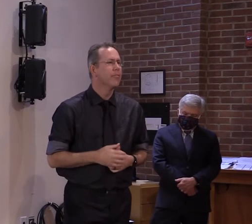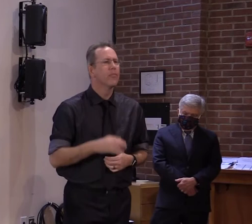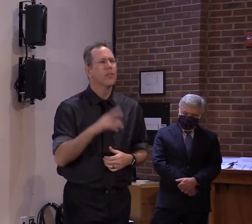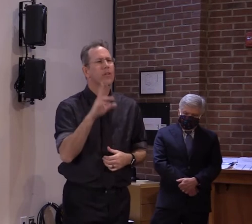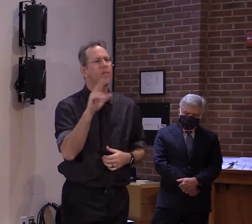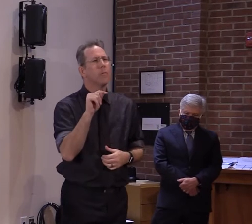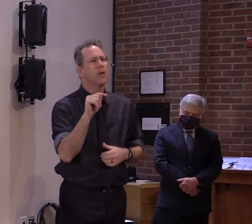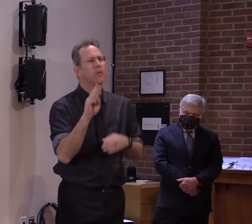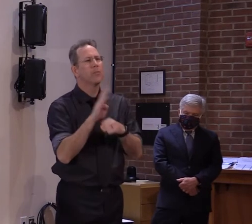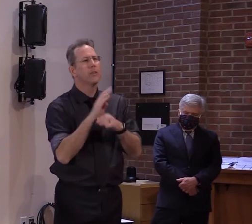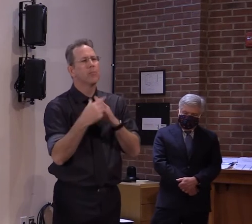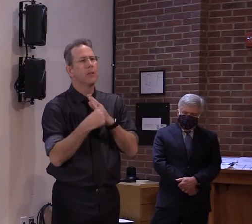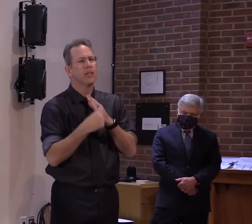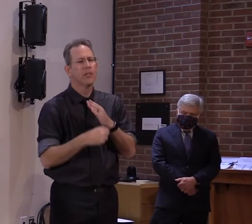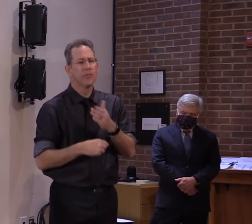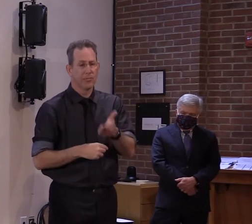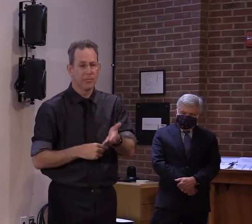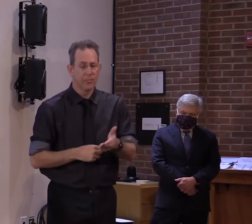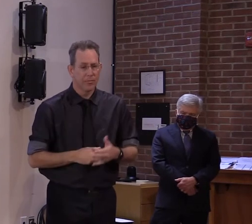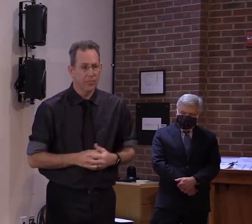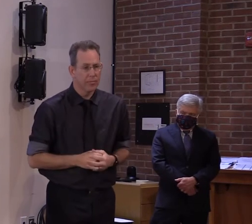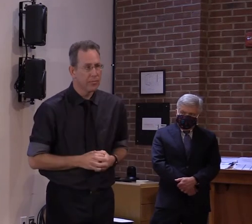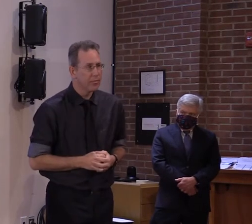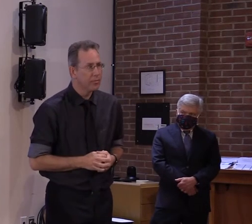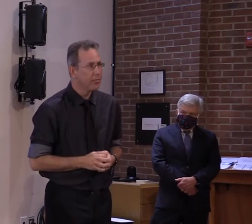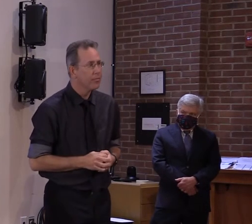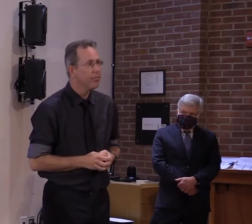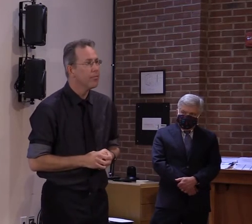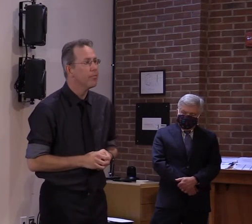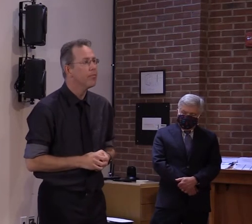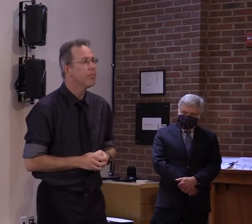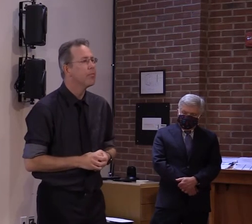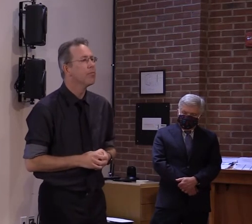welcome. Tim, Vermont Business Magazine. Hi, Governor. I had a couple of questions for Michael Herring.